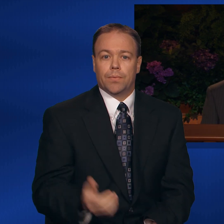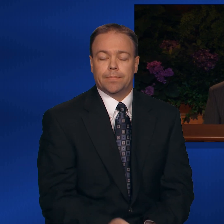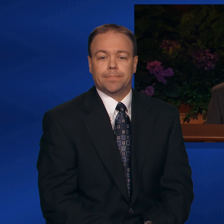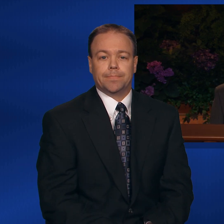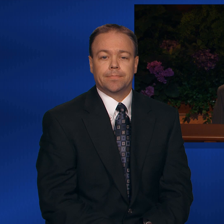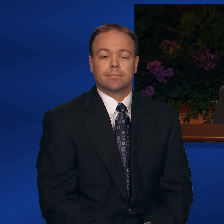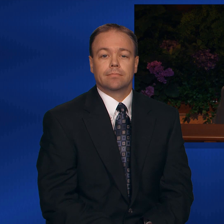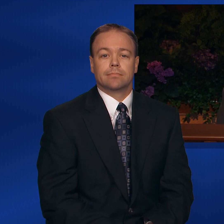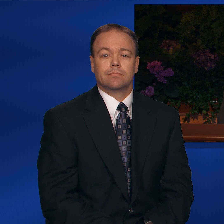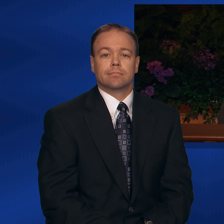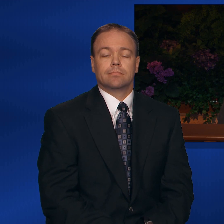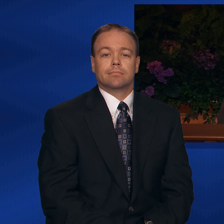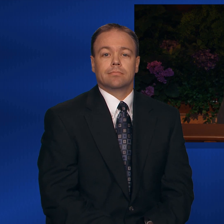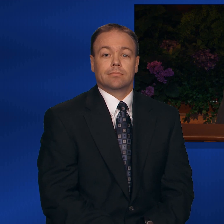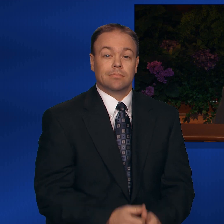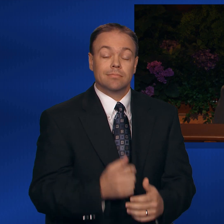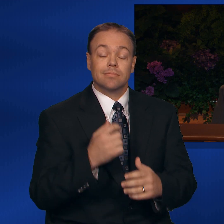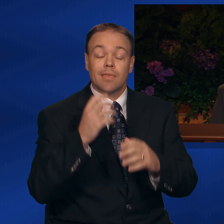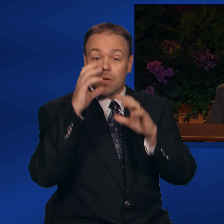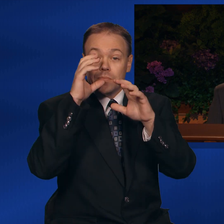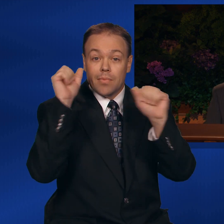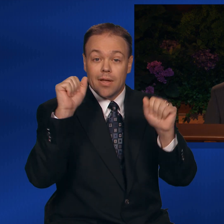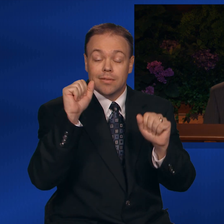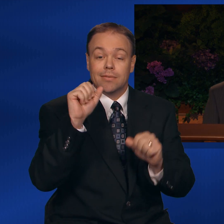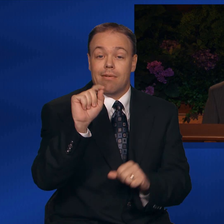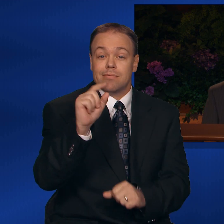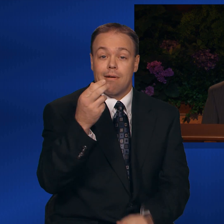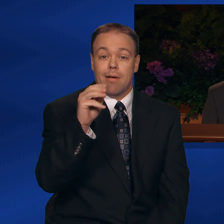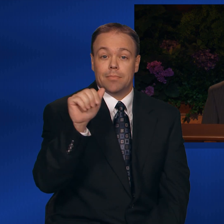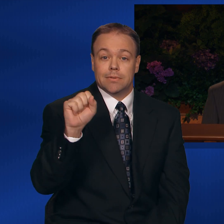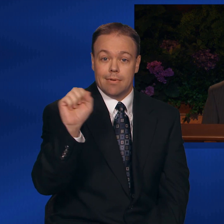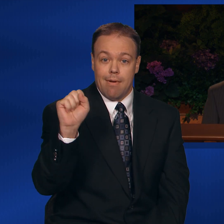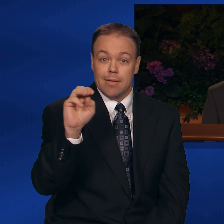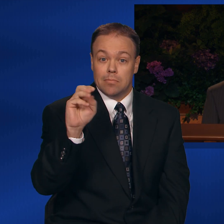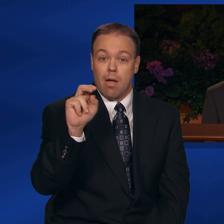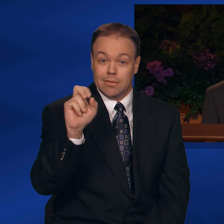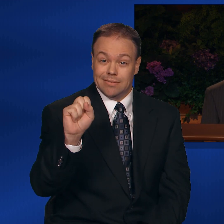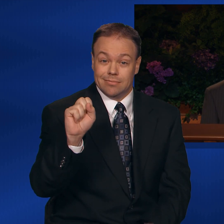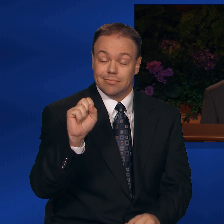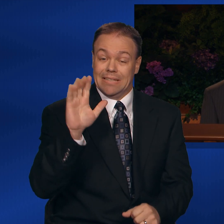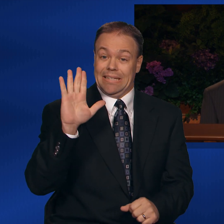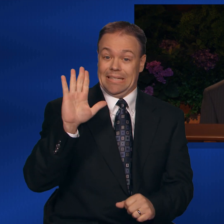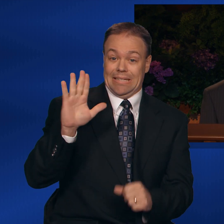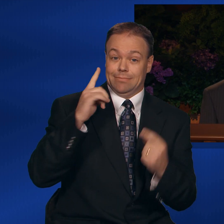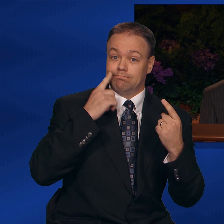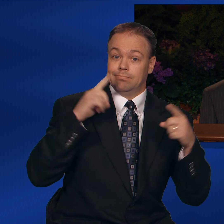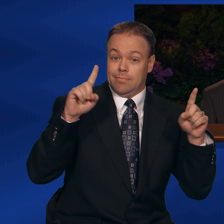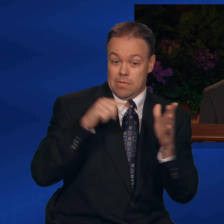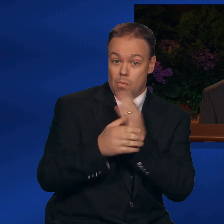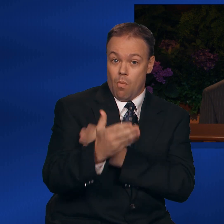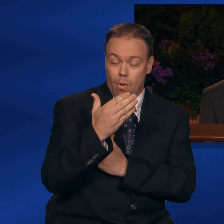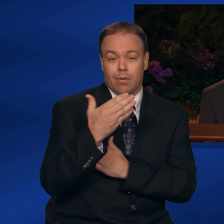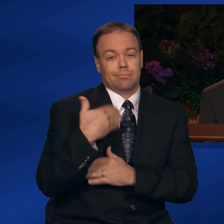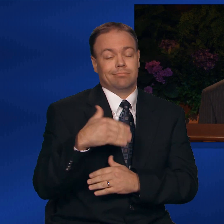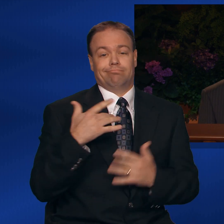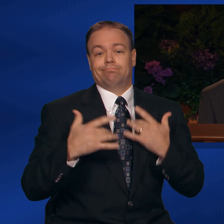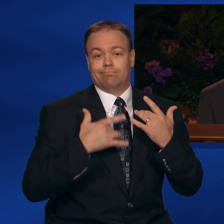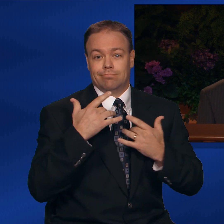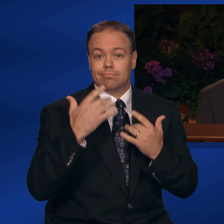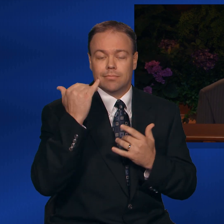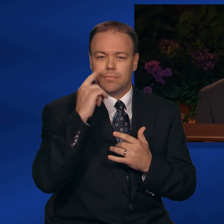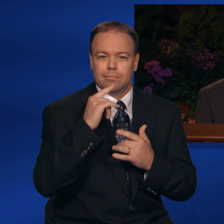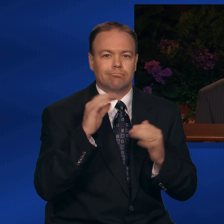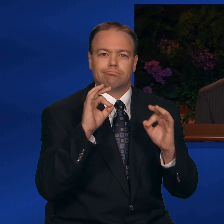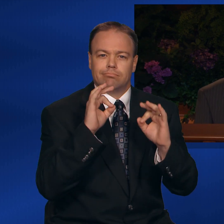We are thrilled with President Thomas S. Monson's announcement this morning, which adjusts the minimum age for